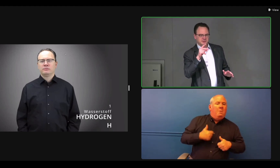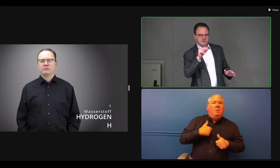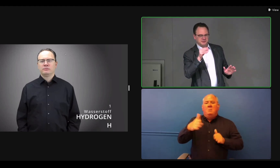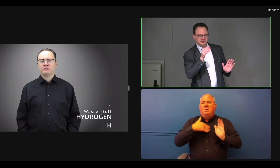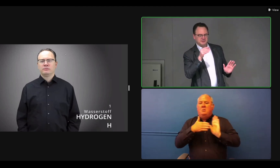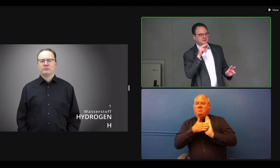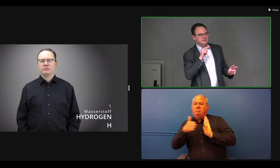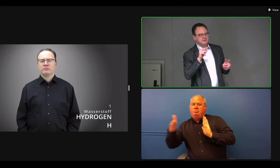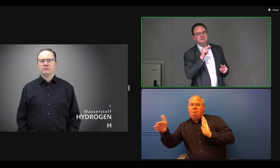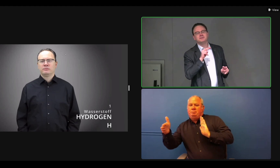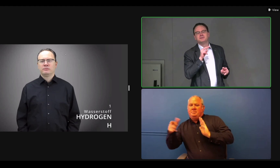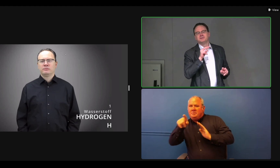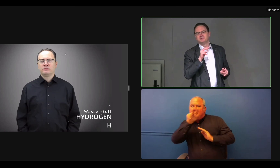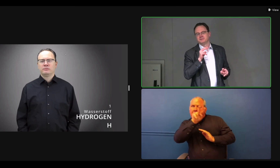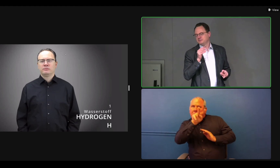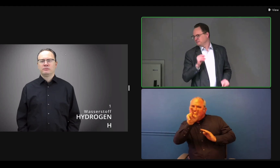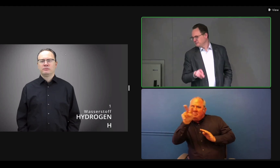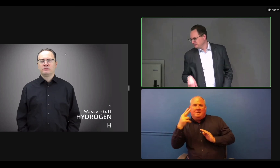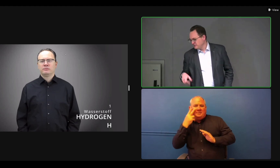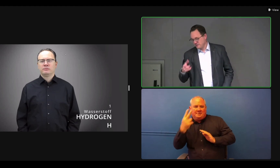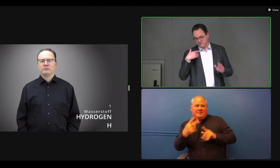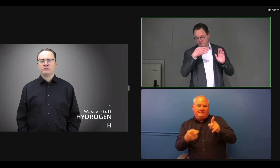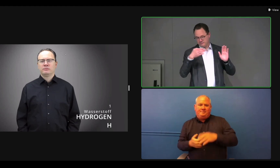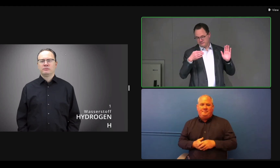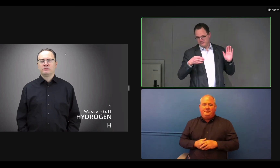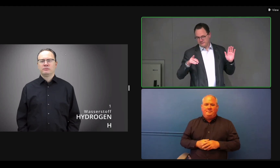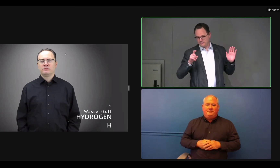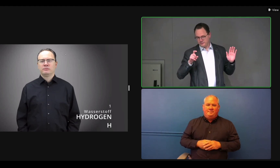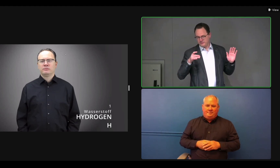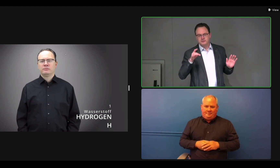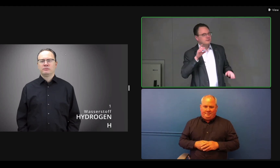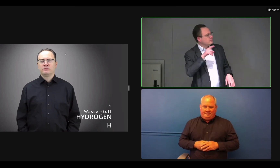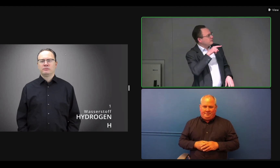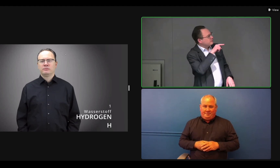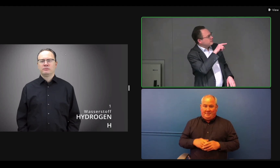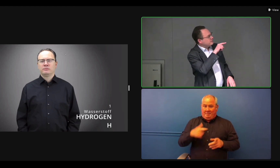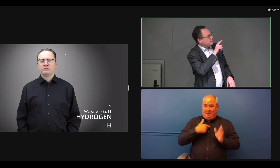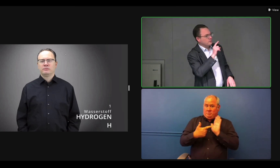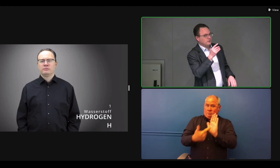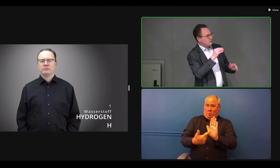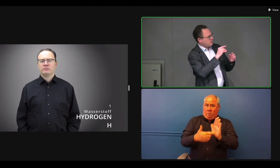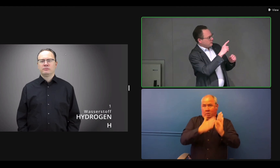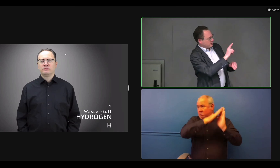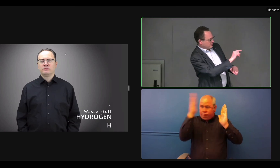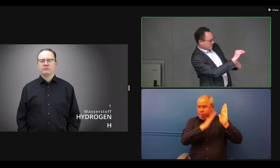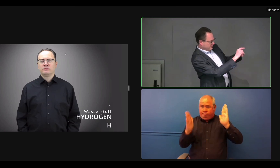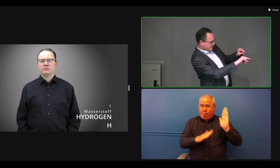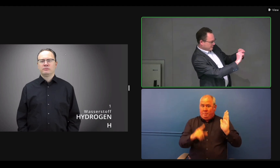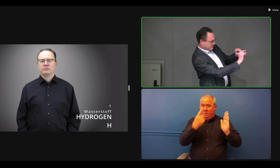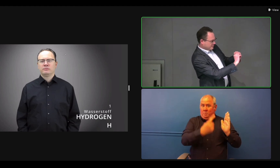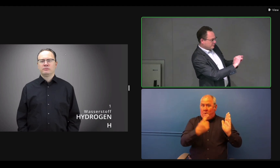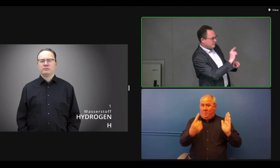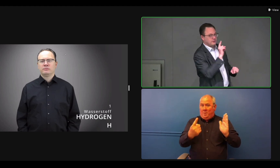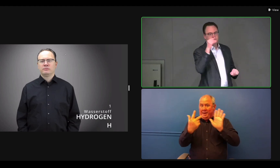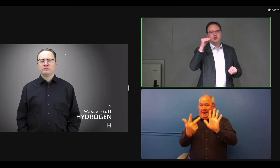elements and the signs that we've come up with. So I'll probably play the first 20 or 30 elements. If you're interested in the entire list, you can, of